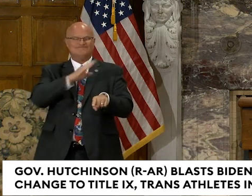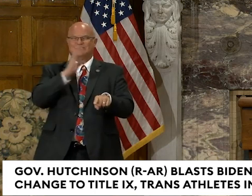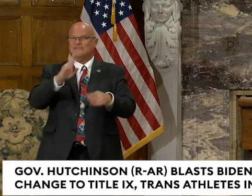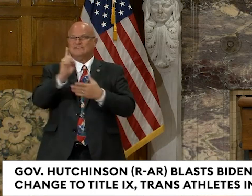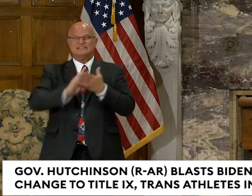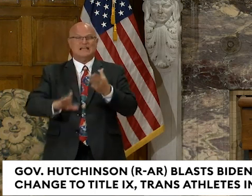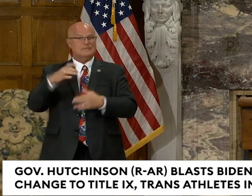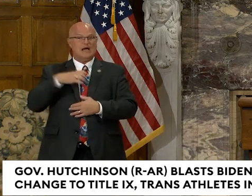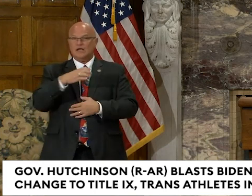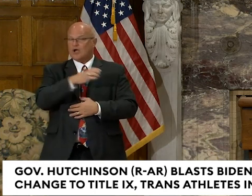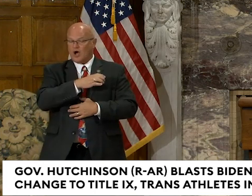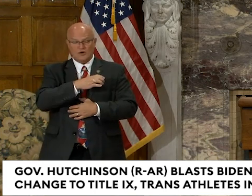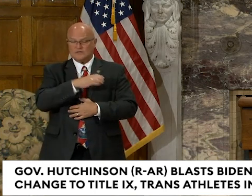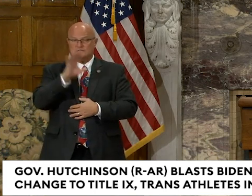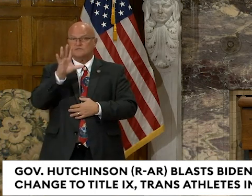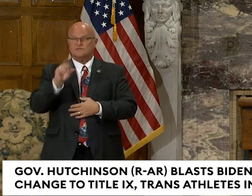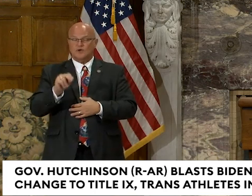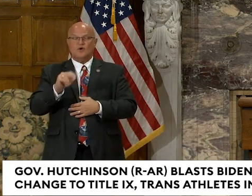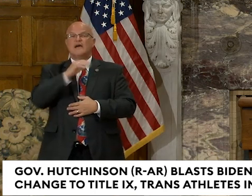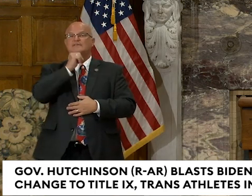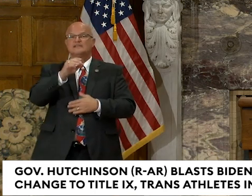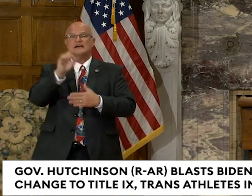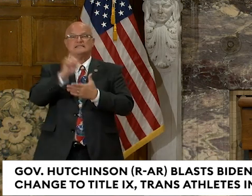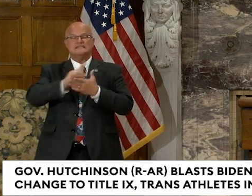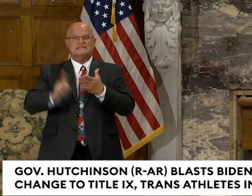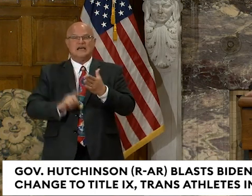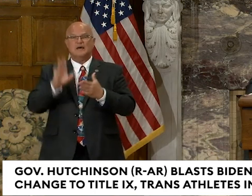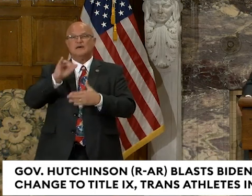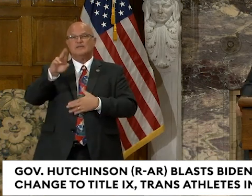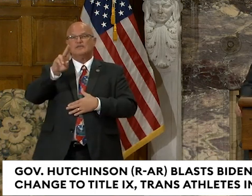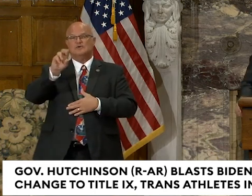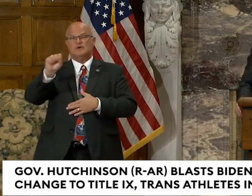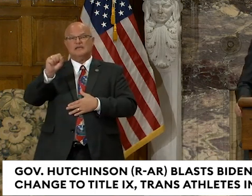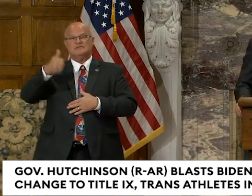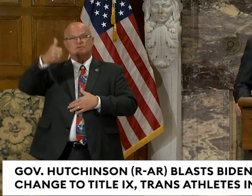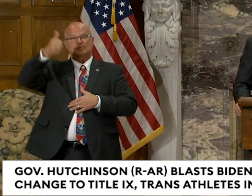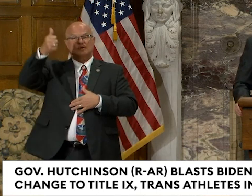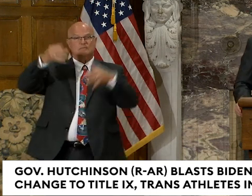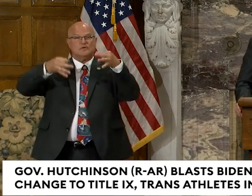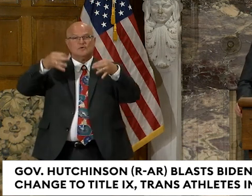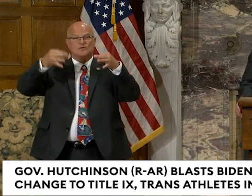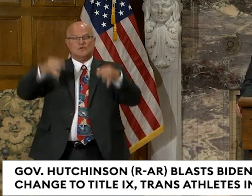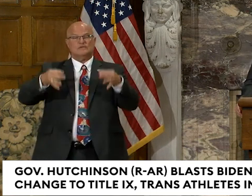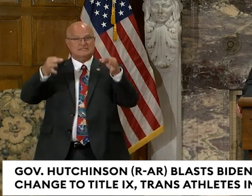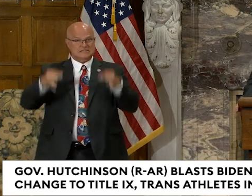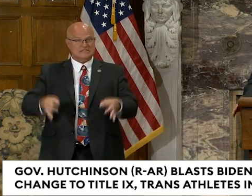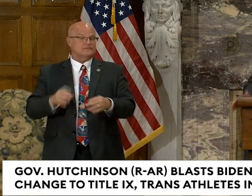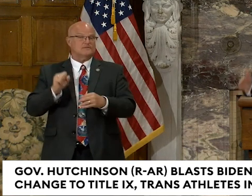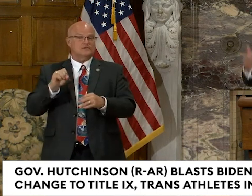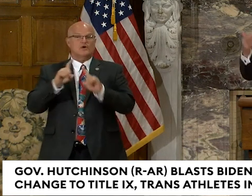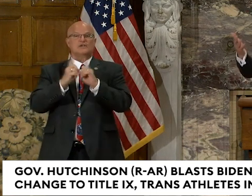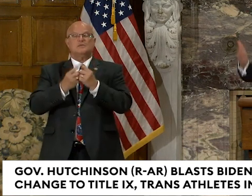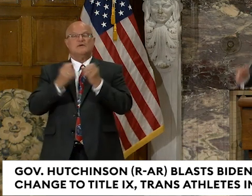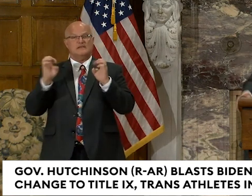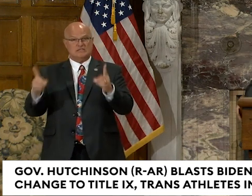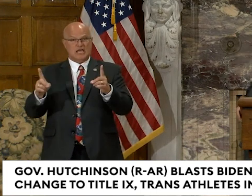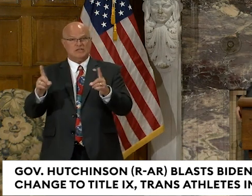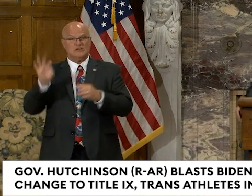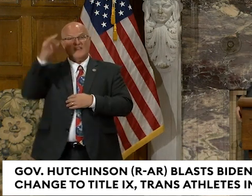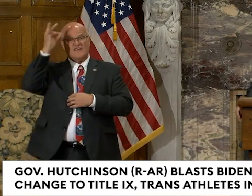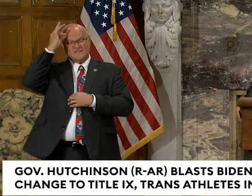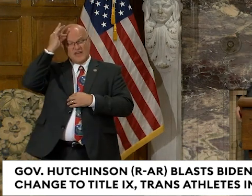by Congress, and it was not designed or required by the U.S. Supreme Court decision. And so the Department of Education, the